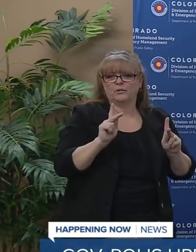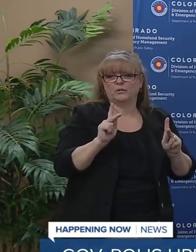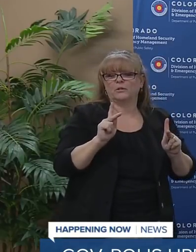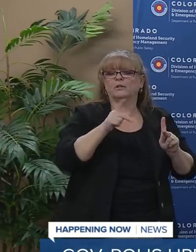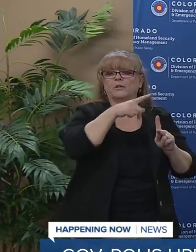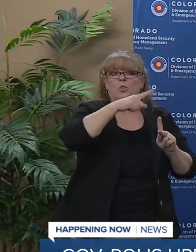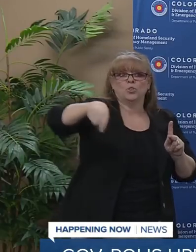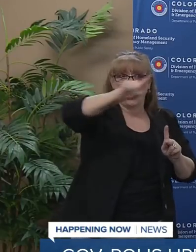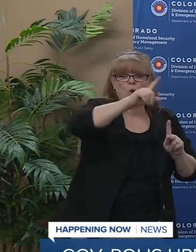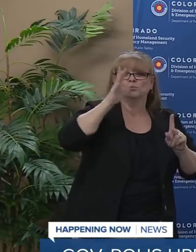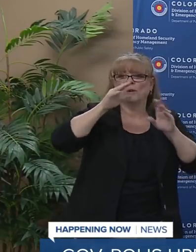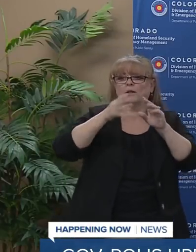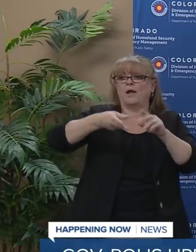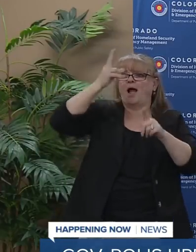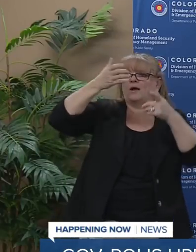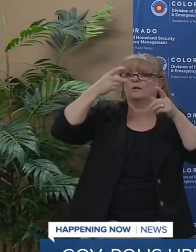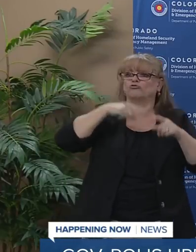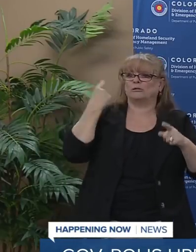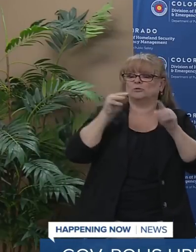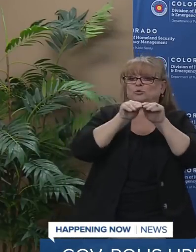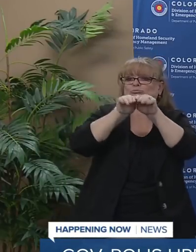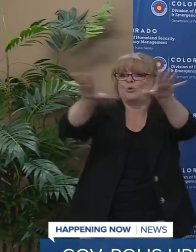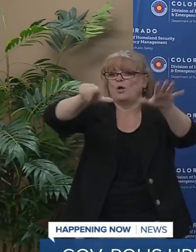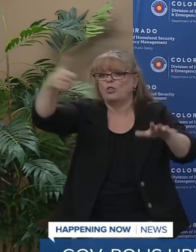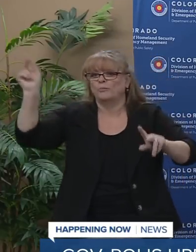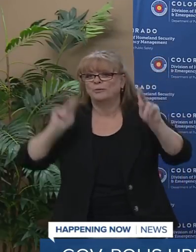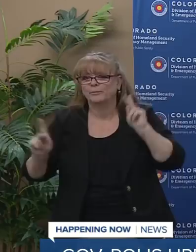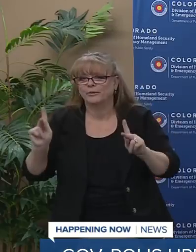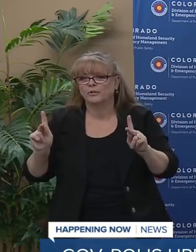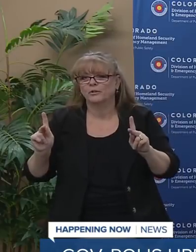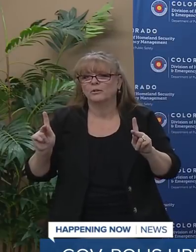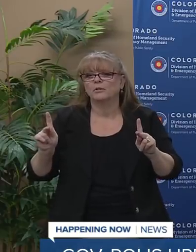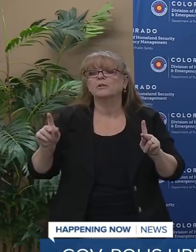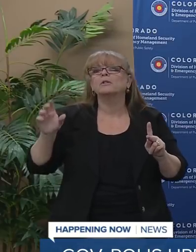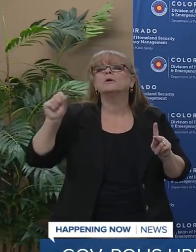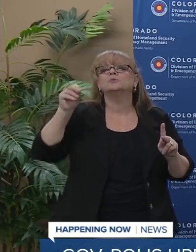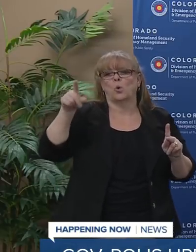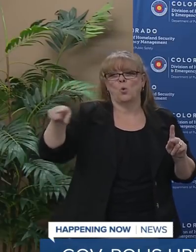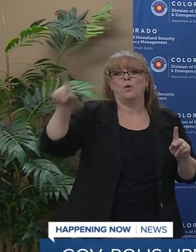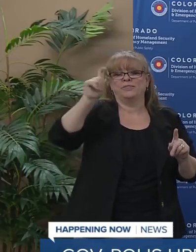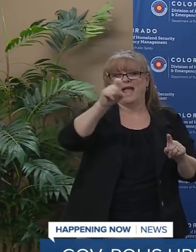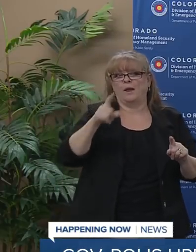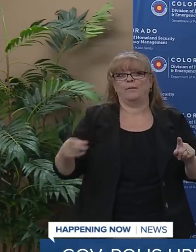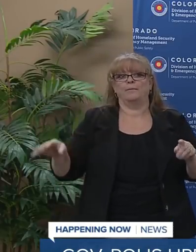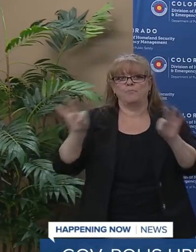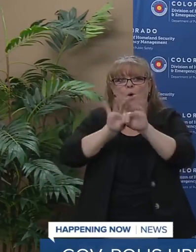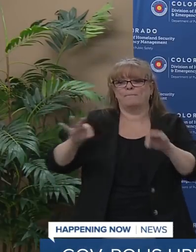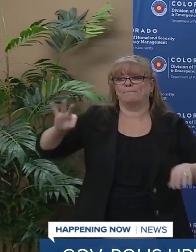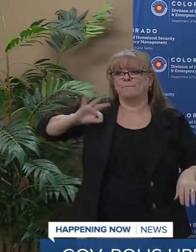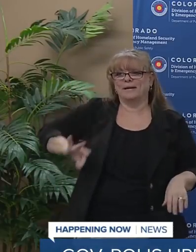gains from this decision to move to wearing masks in Colorado. Telephone?